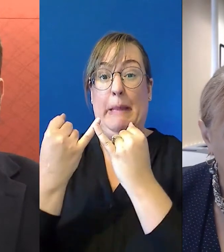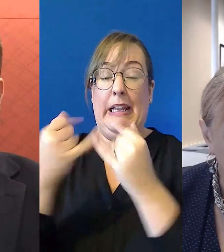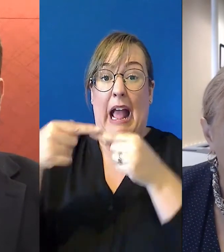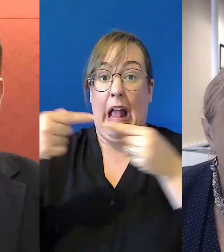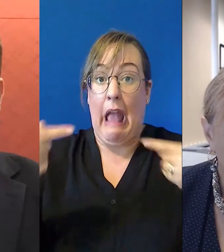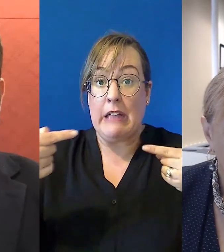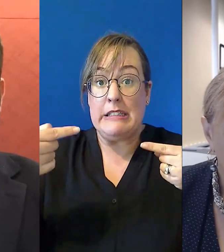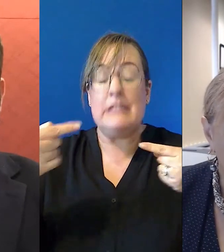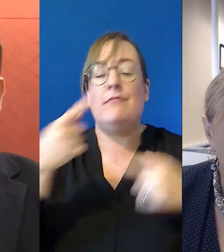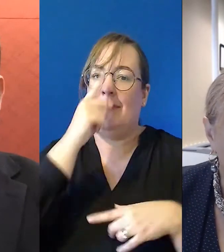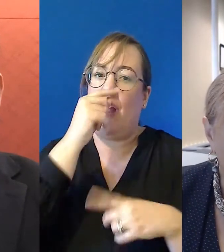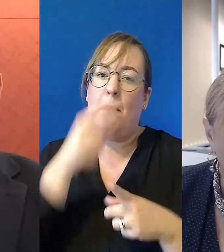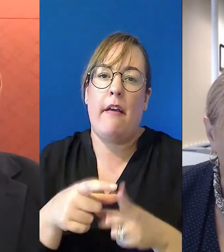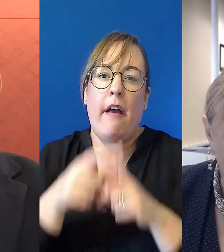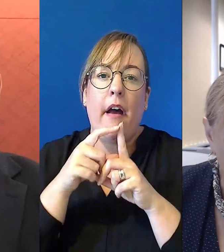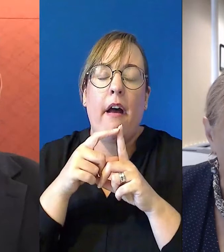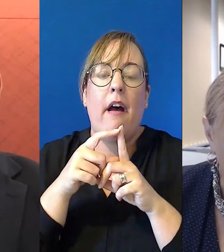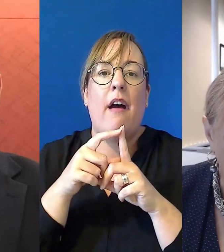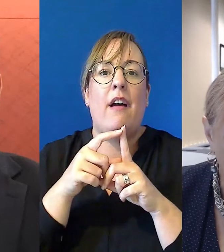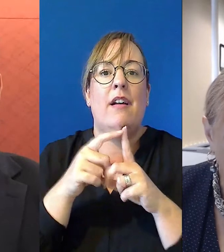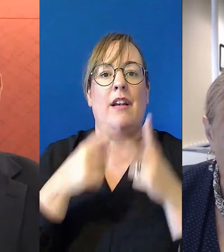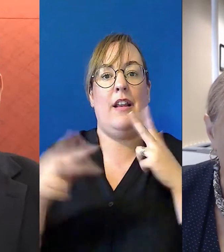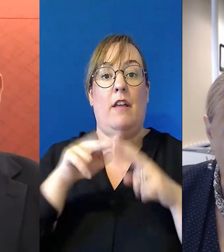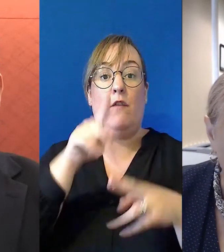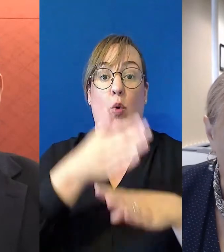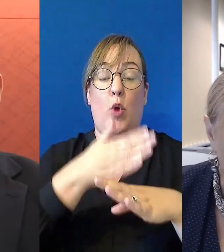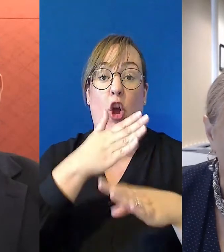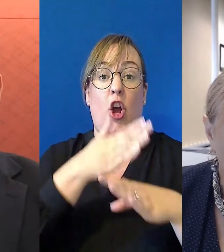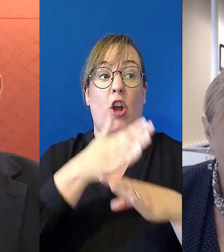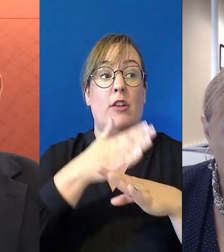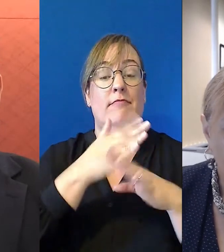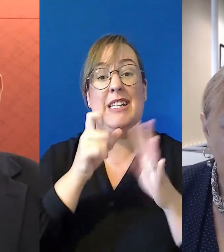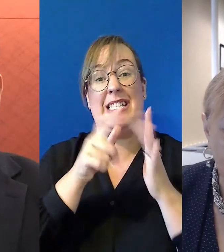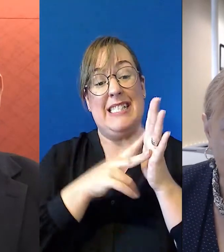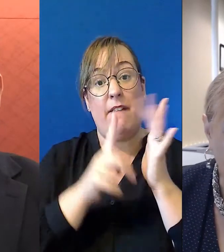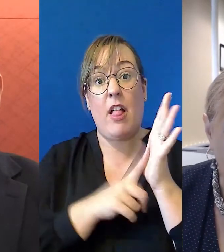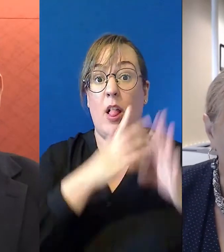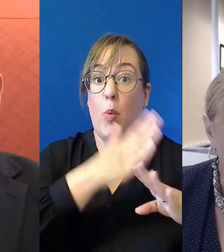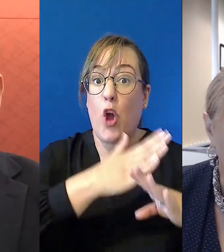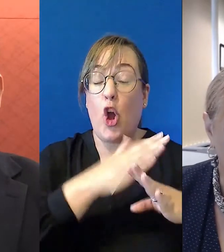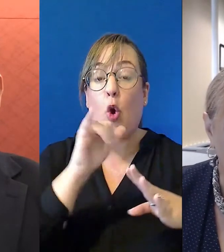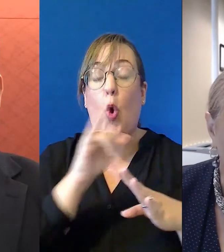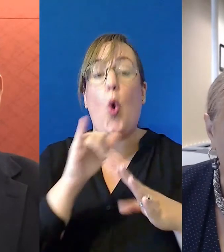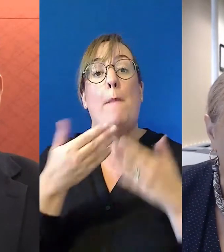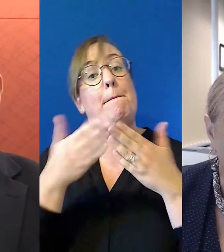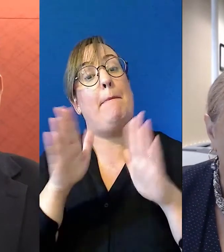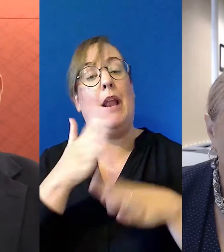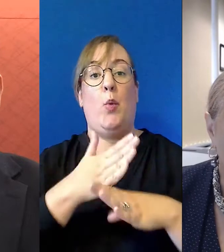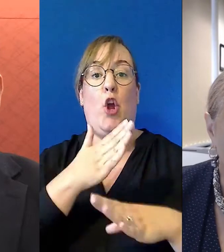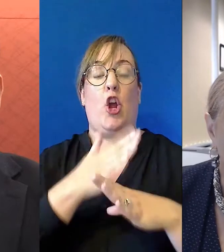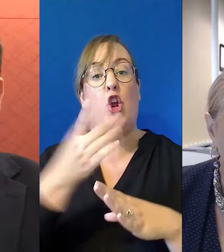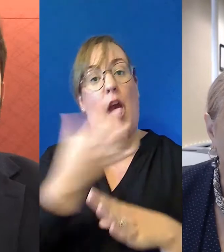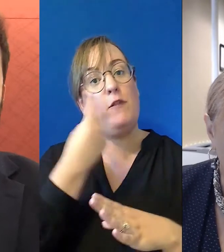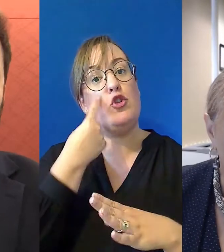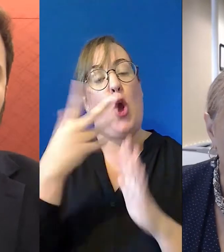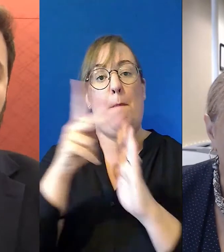an honest civil servant or public servant has to tell people if a policy is contrary